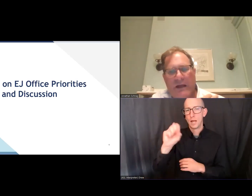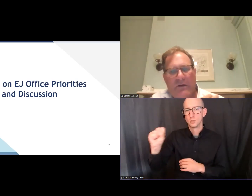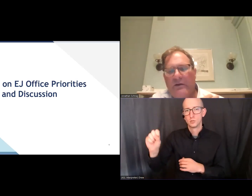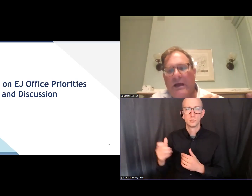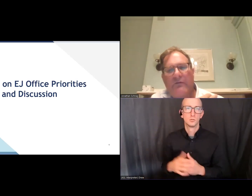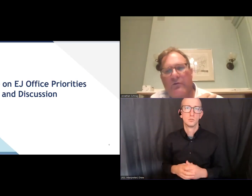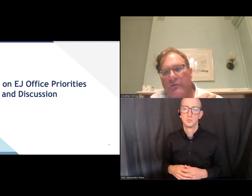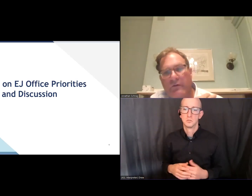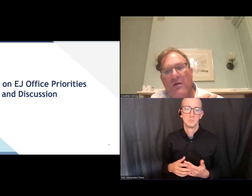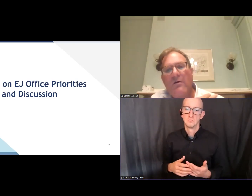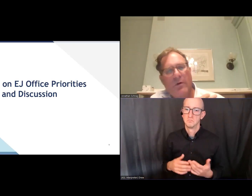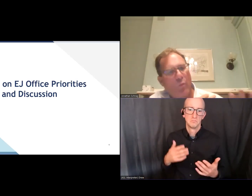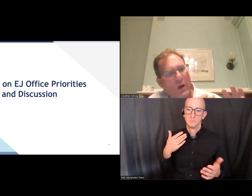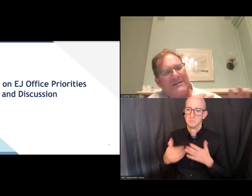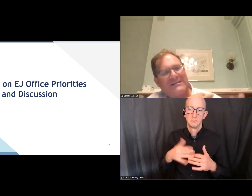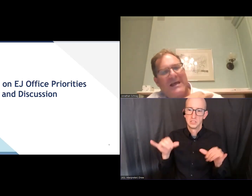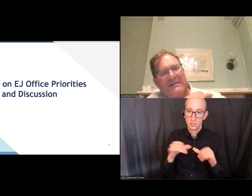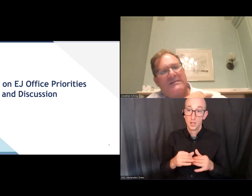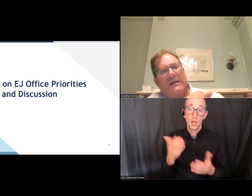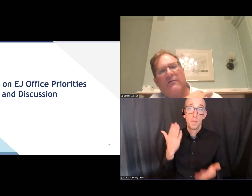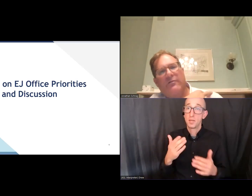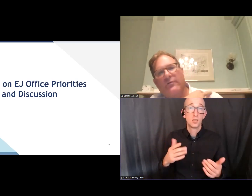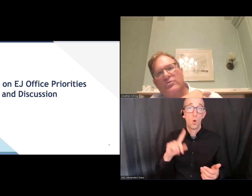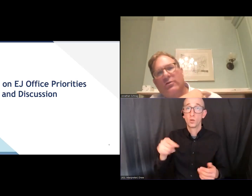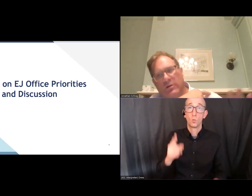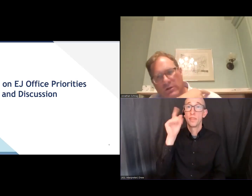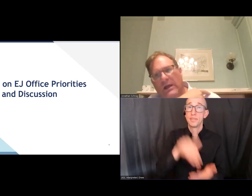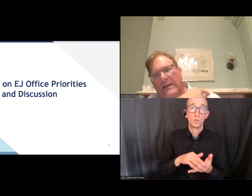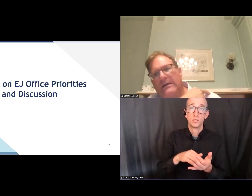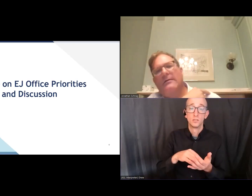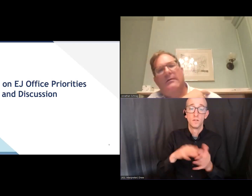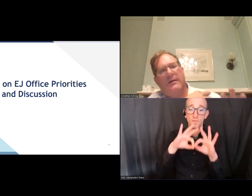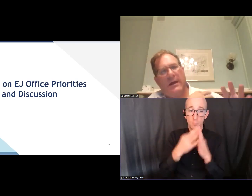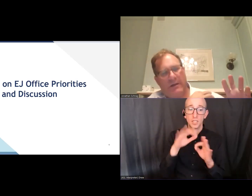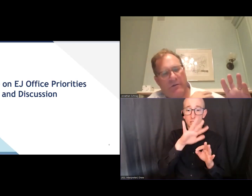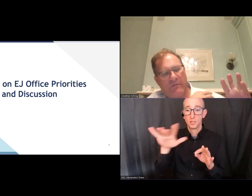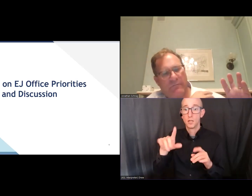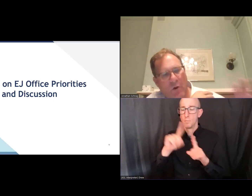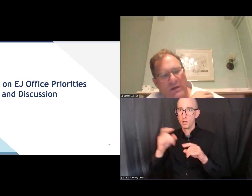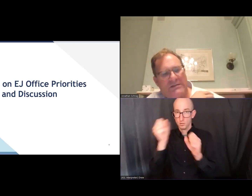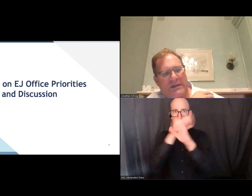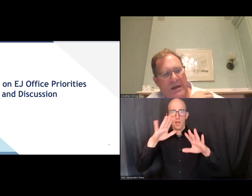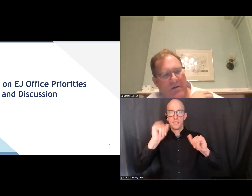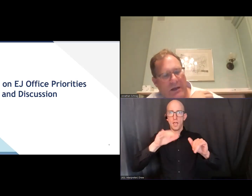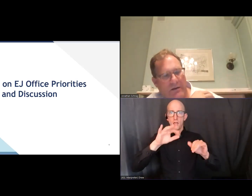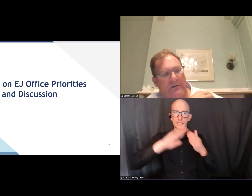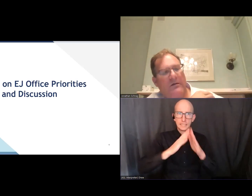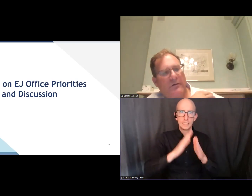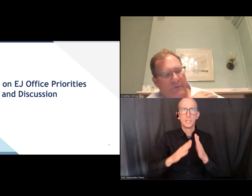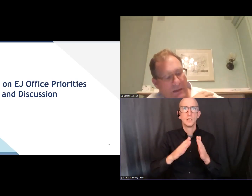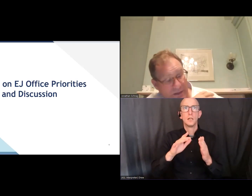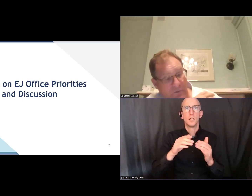only 1,000 households, but what does that city of the future look like? And focus in an